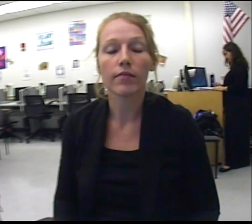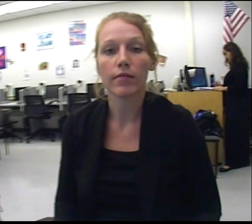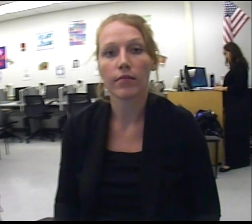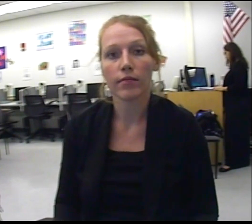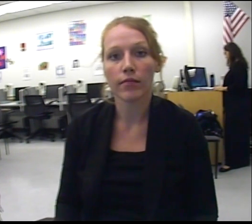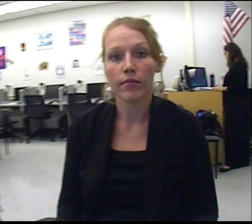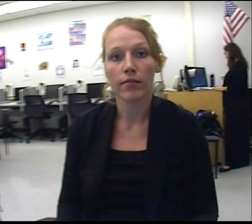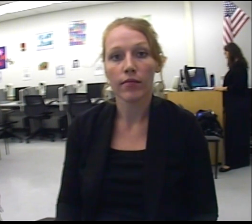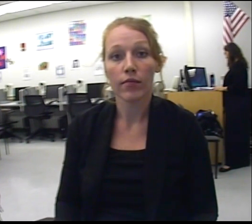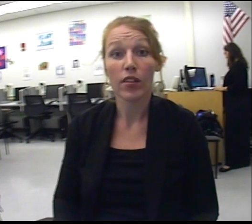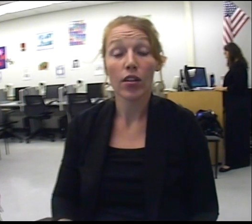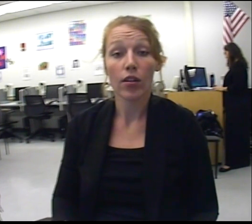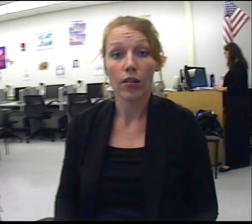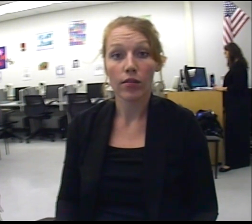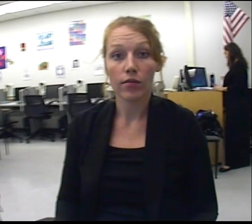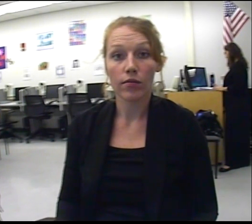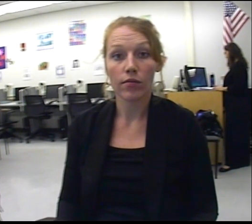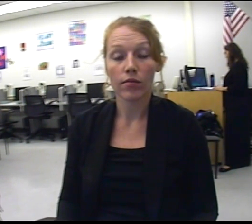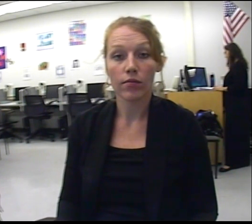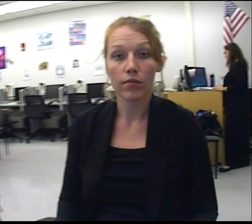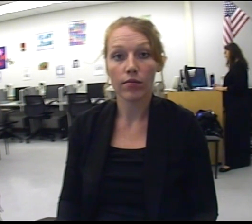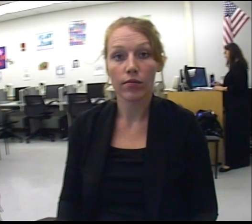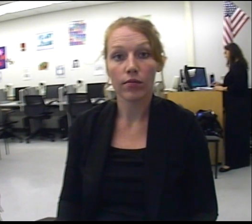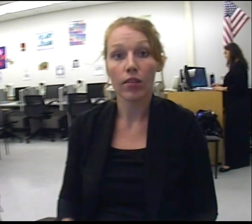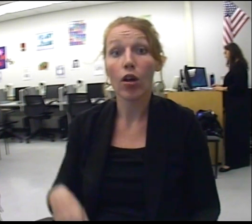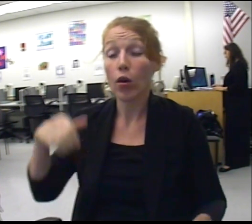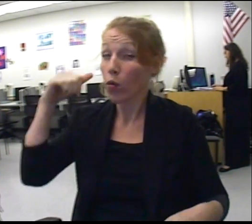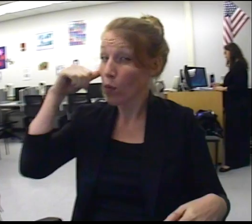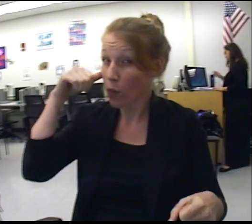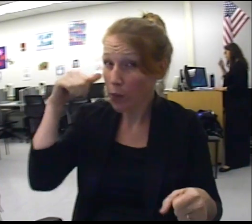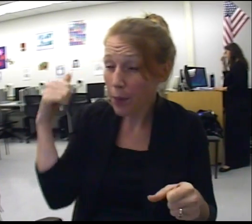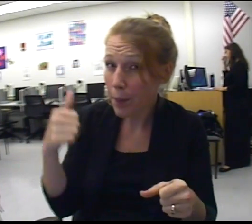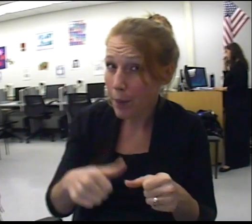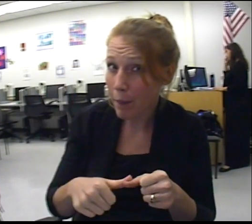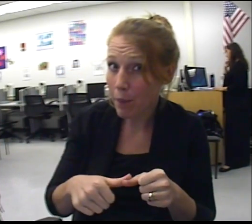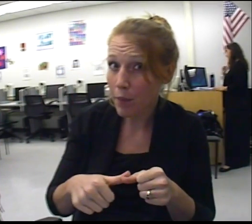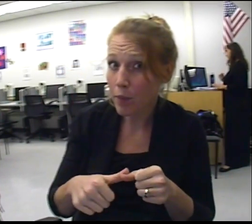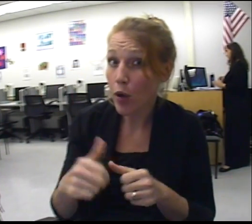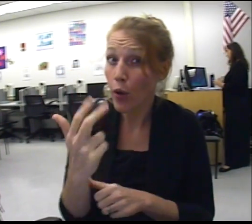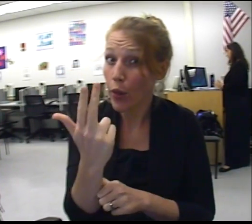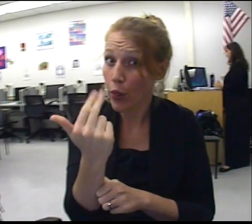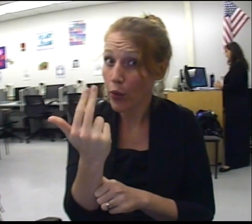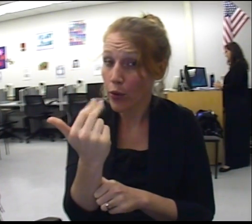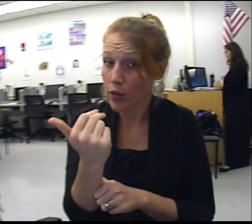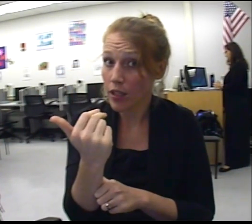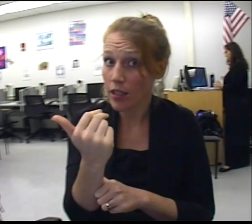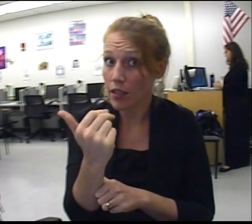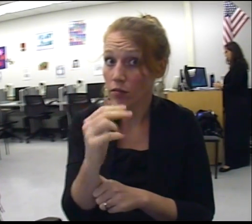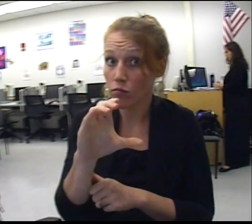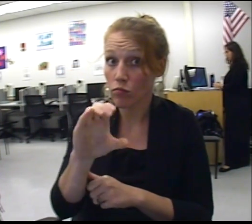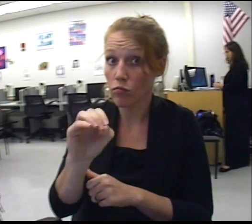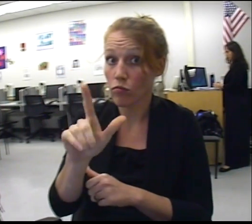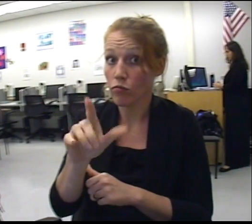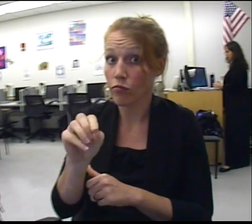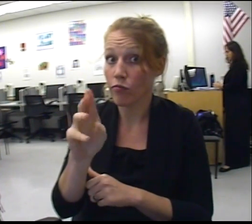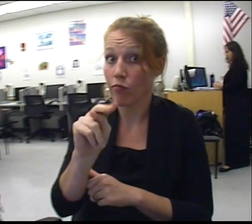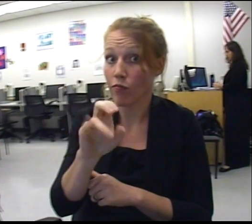Remember, we have 13 separate colonies that are not really joined together yet. So you didn't get a lot of